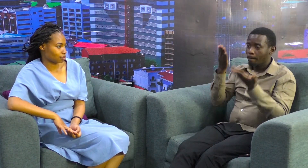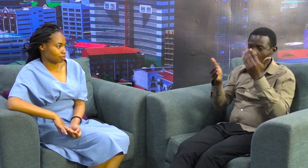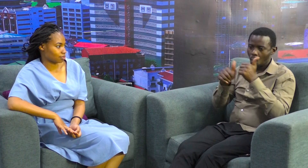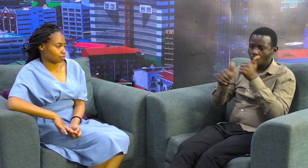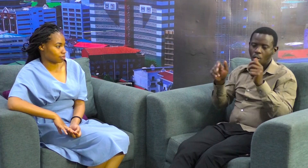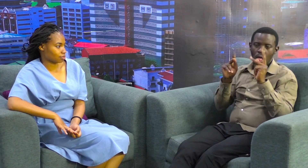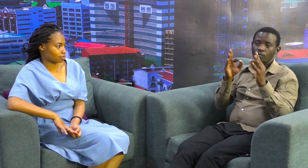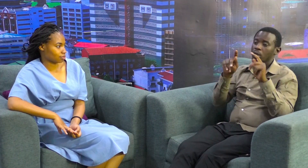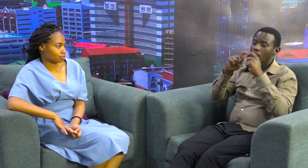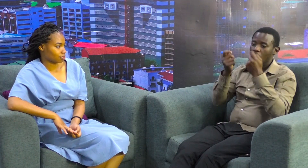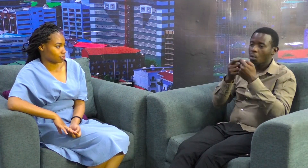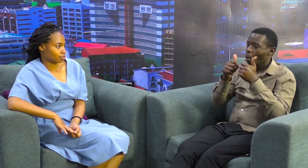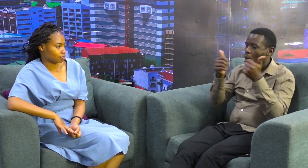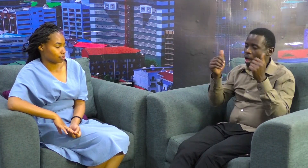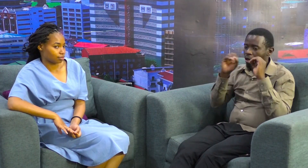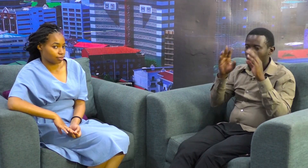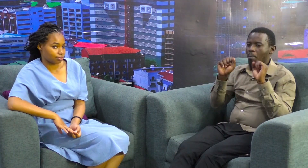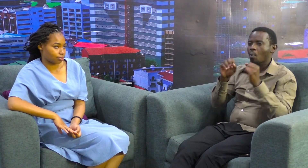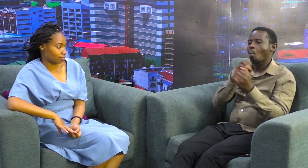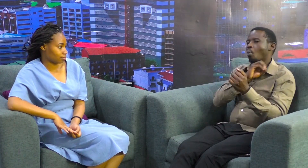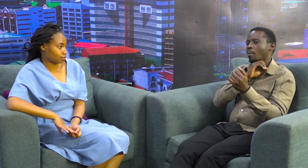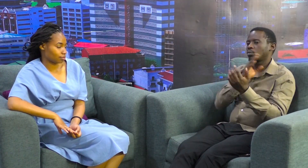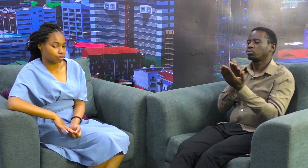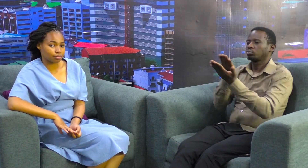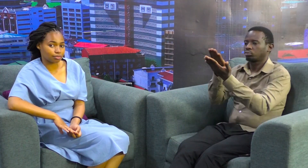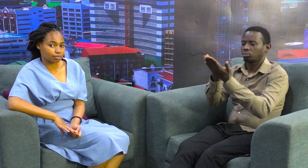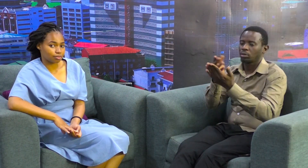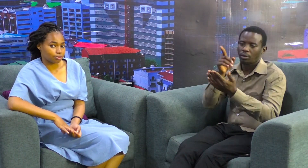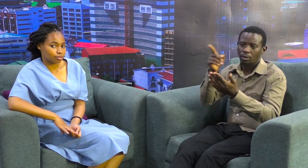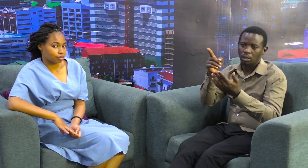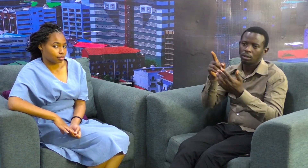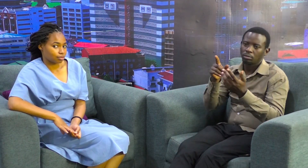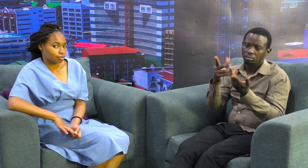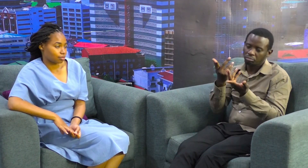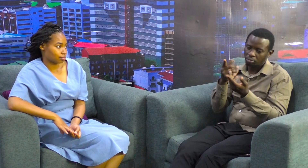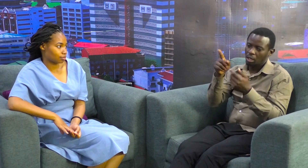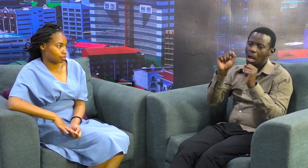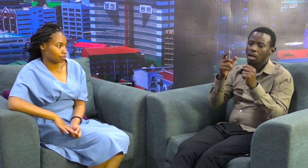anything is posted, everybody is given opportunities to apply